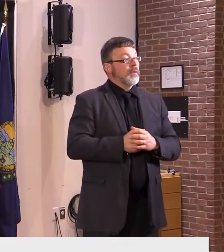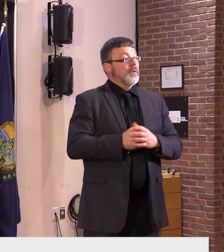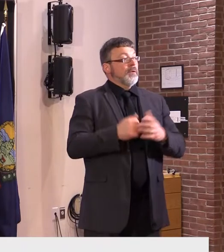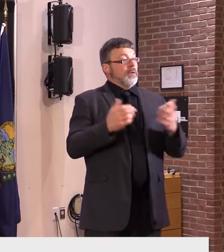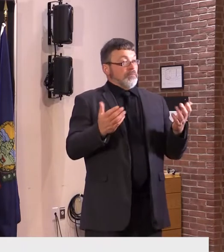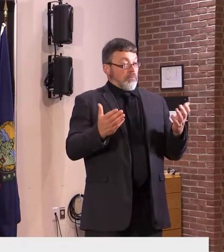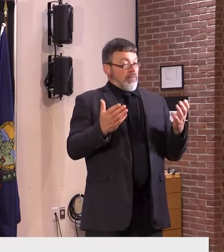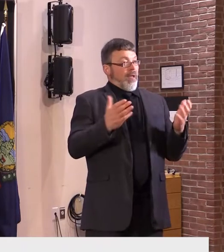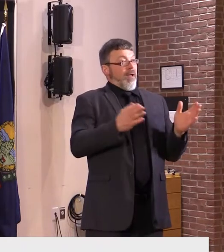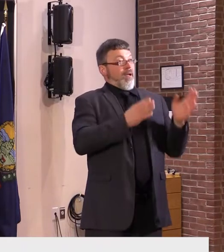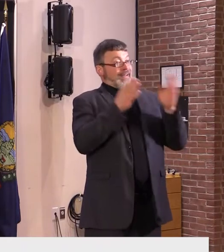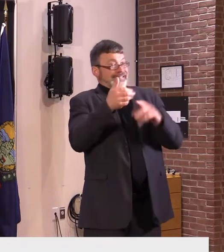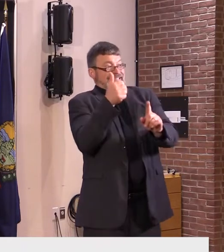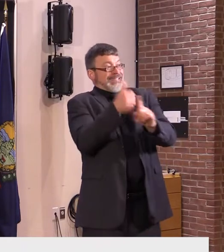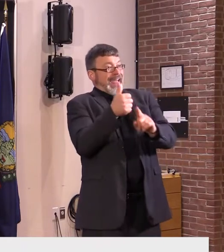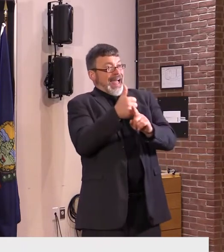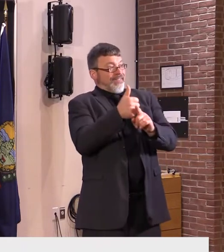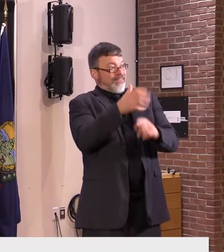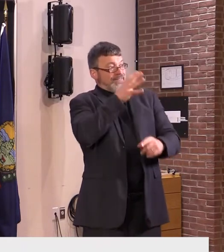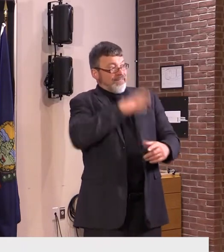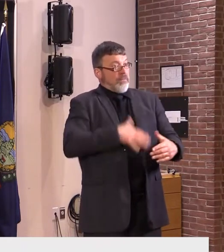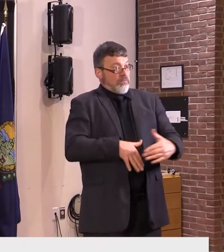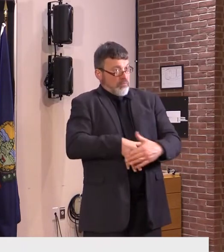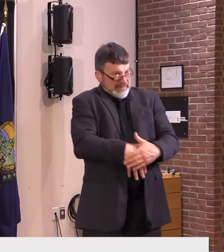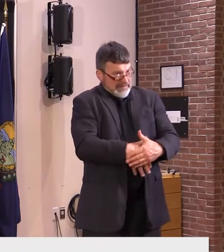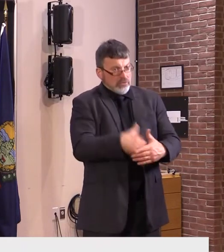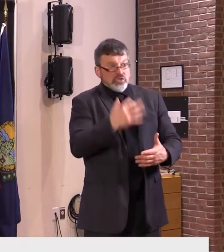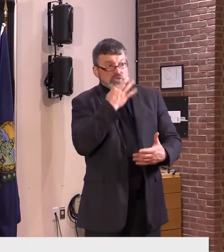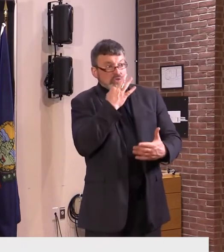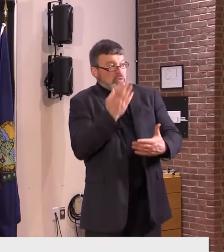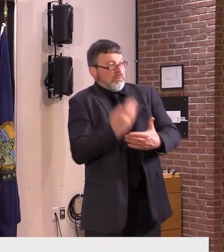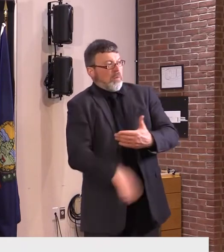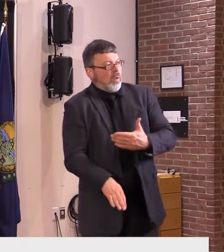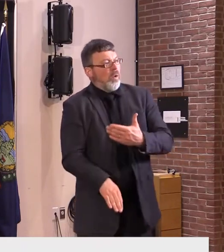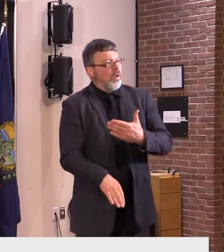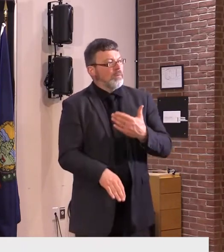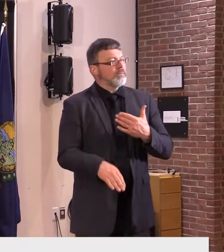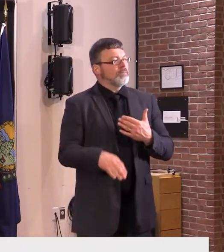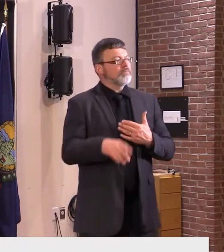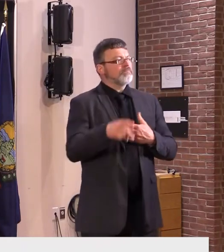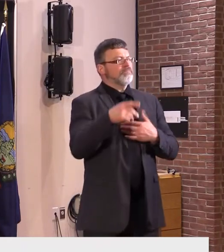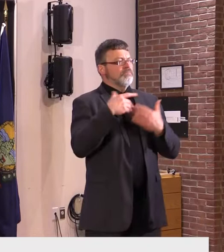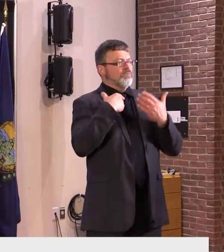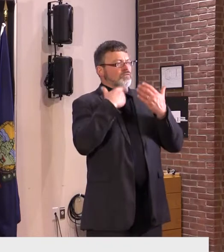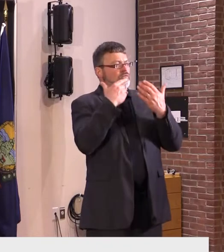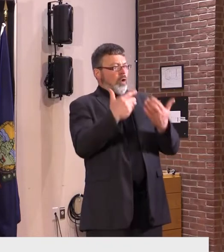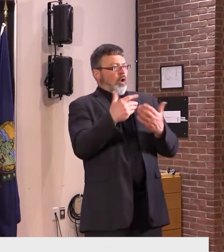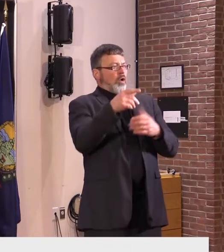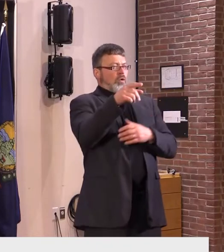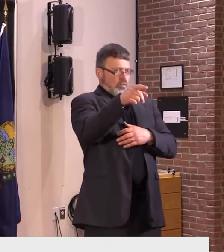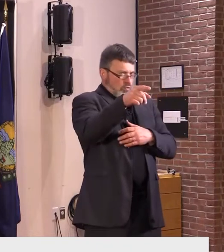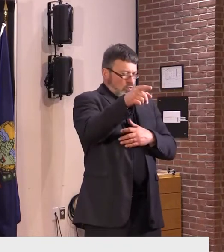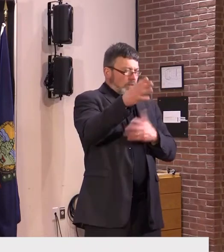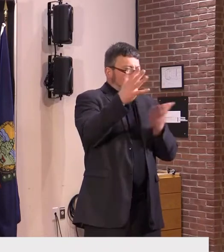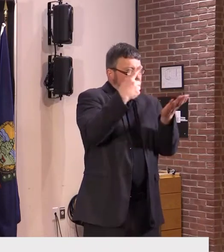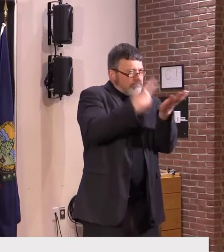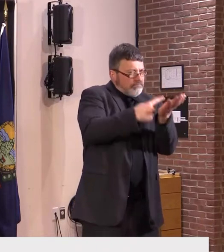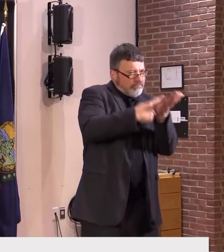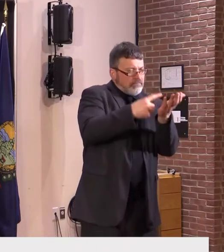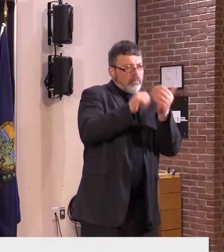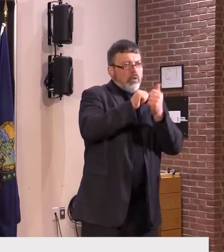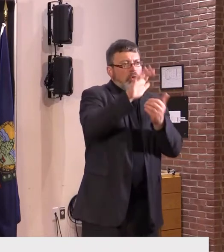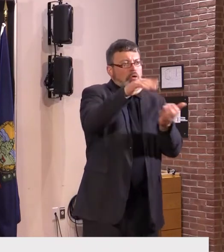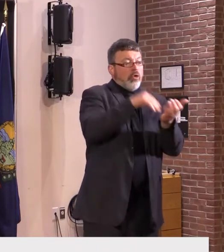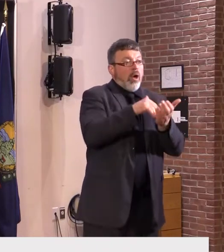baby soon, those are encouraged to consult with a provider about breastfeeding their infant.